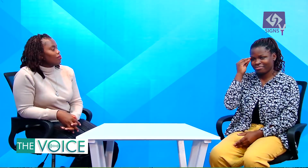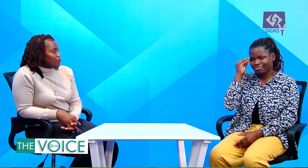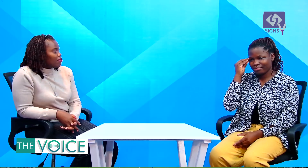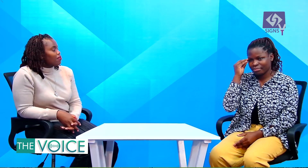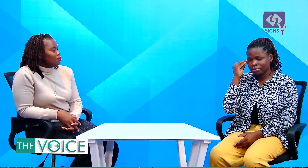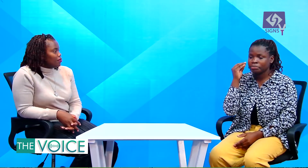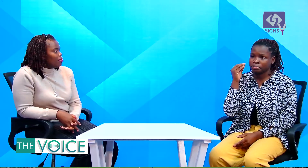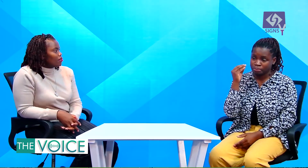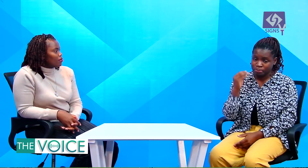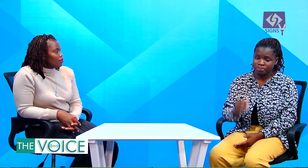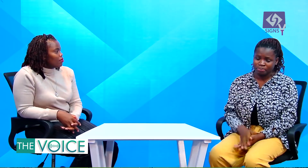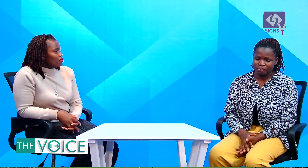pick sign language very fast.